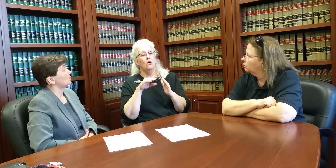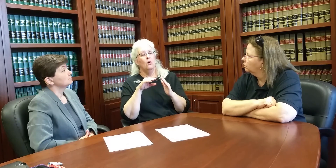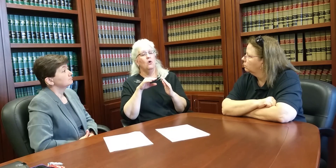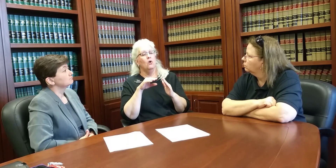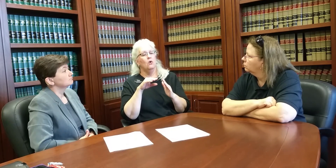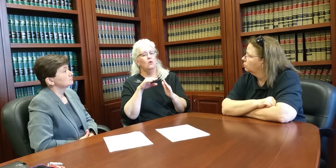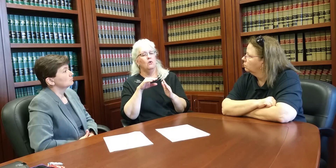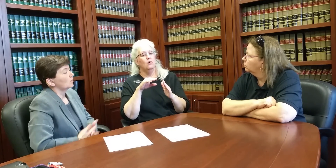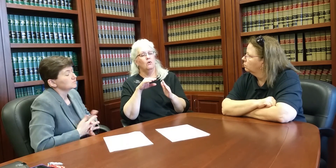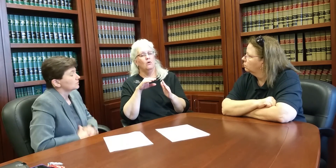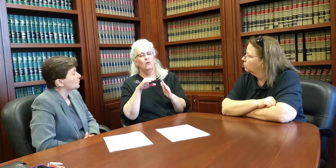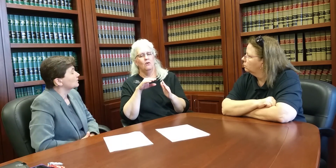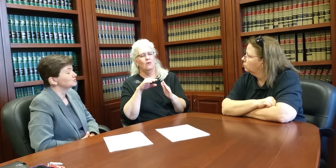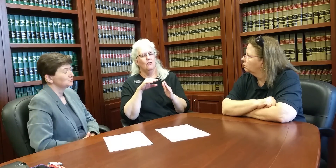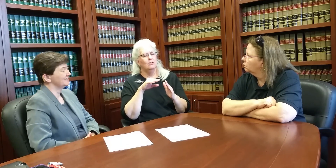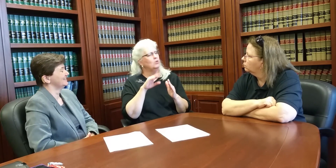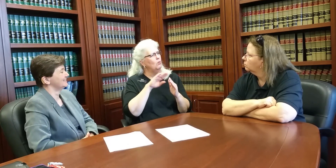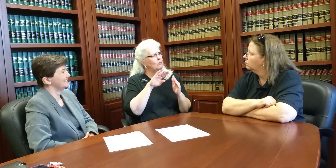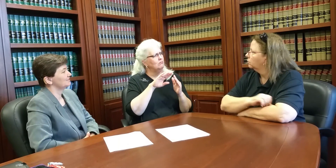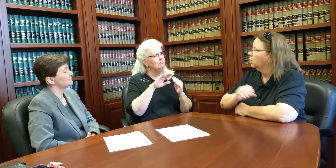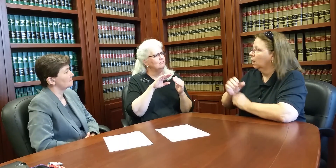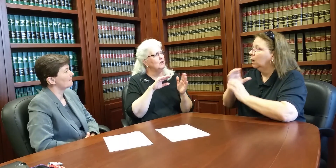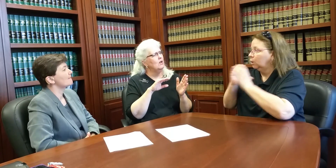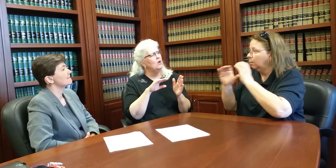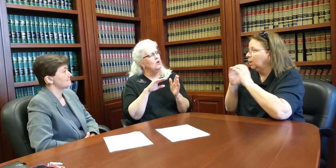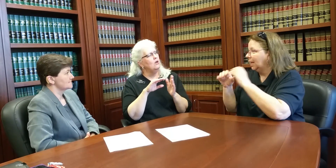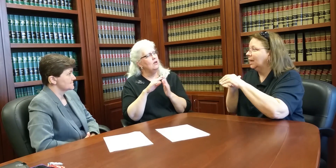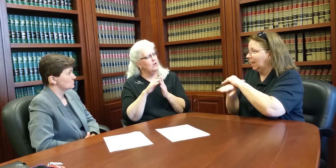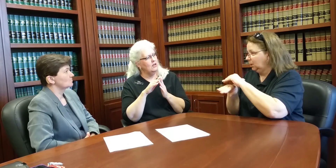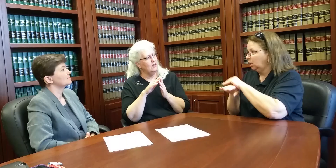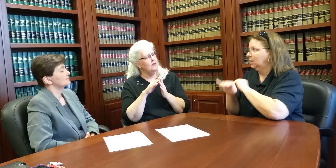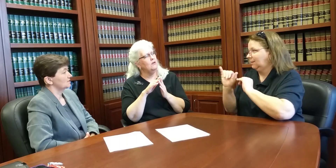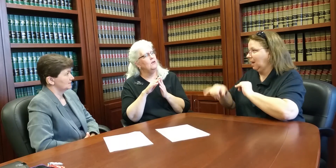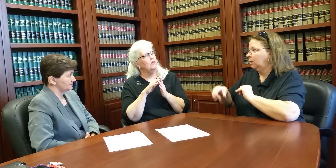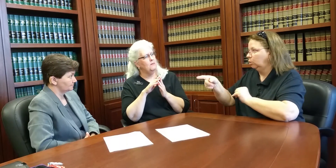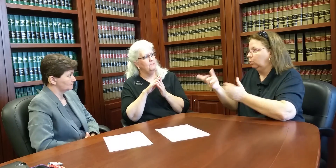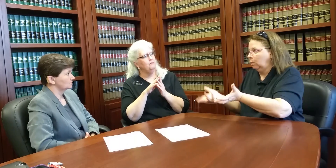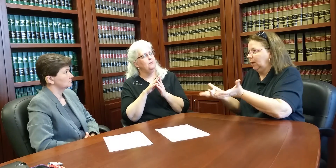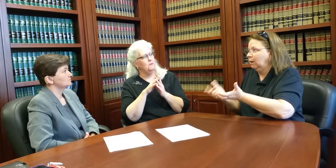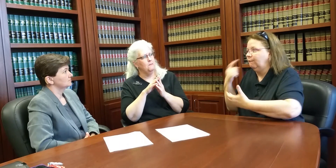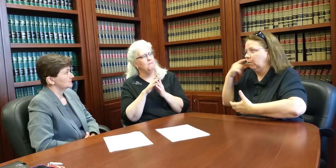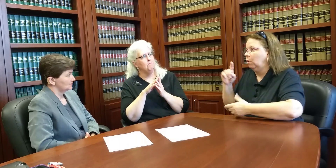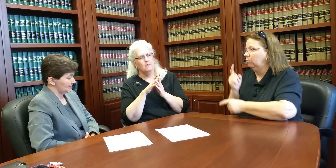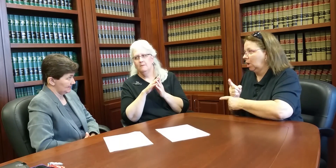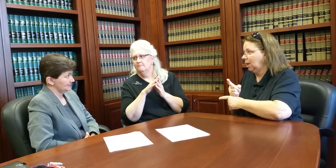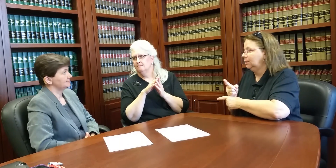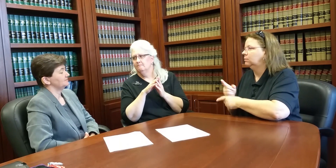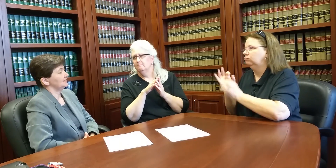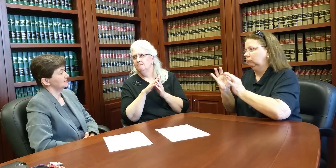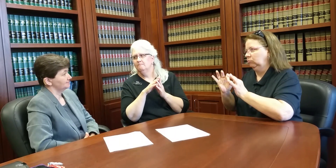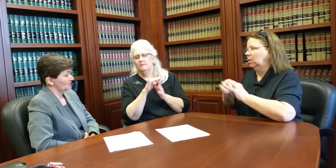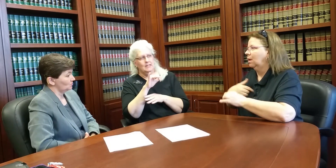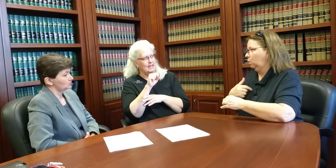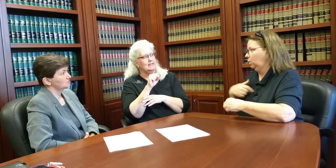So, I'm sorry, what is Communicate access, that's what we're here for, right? yes, I want to,